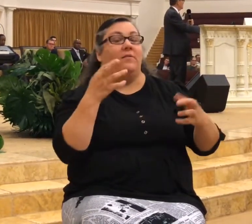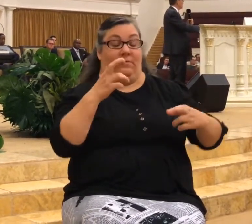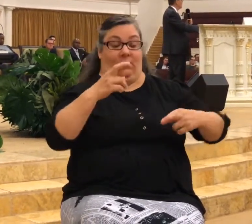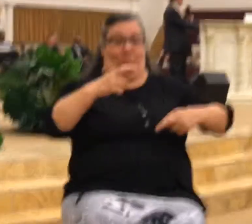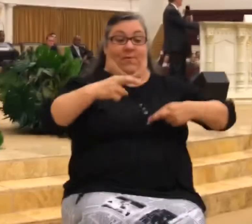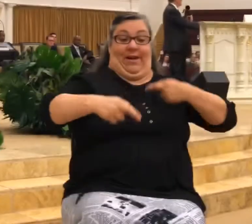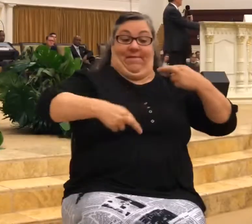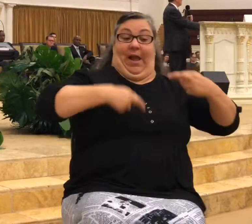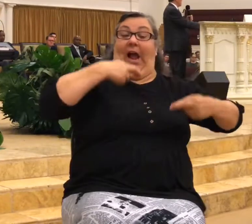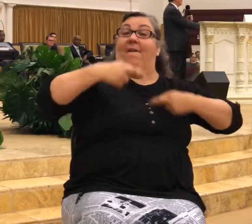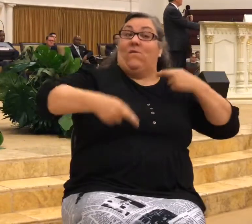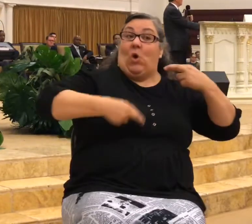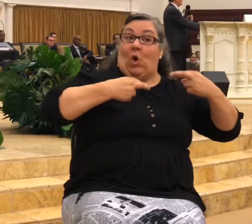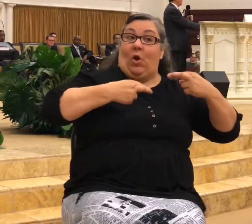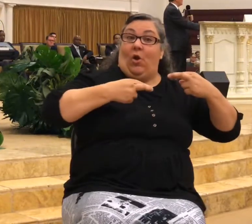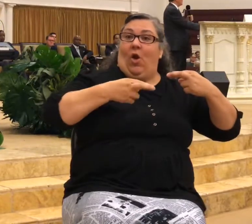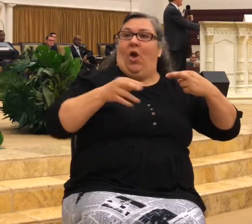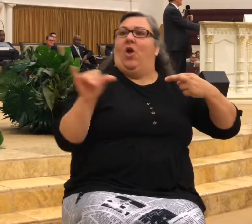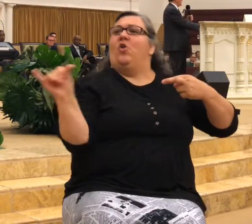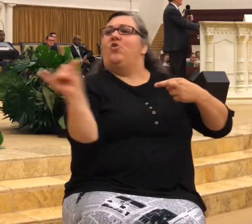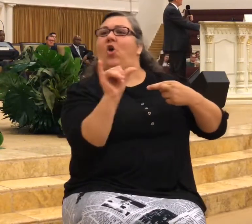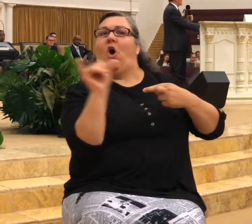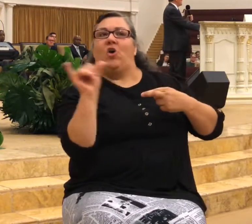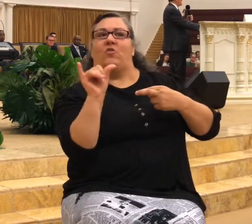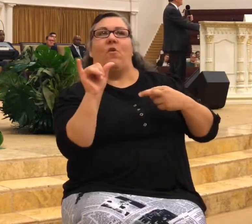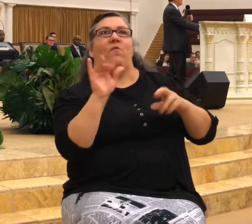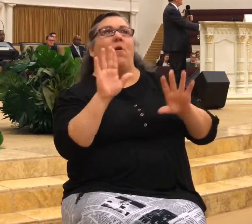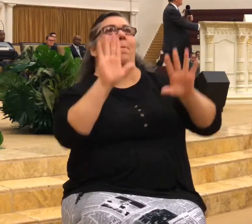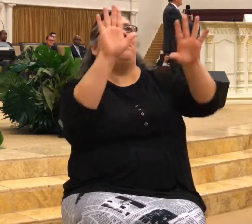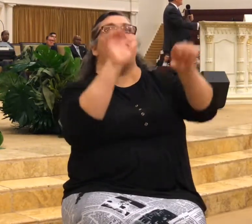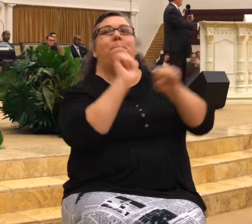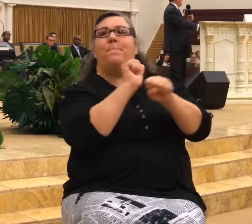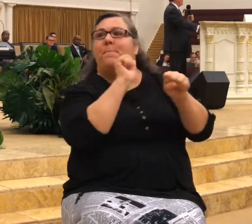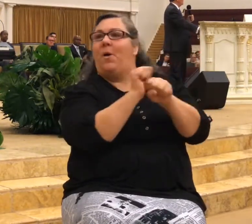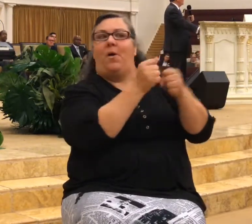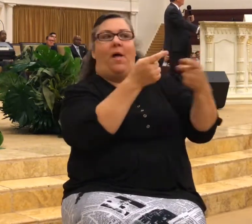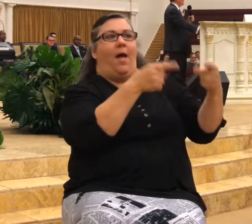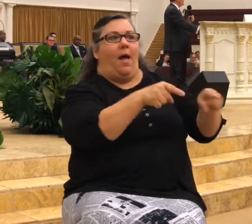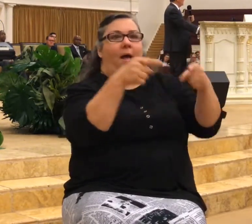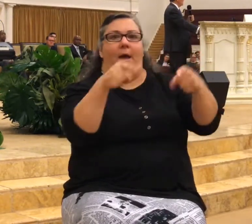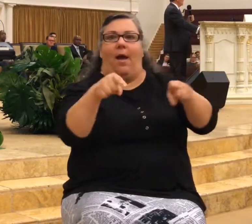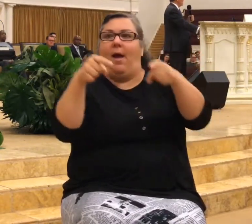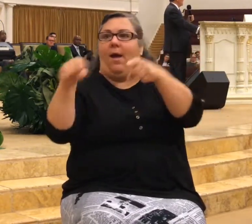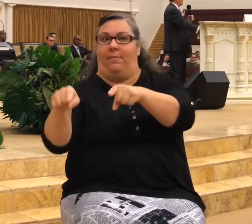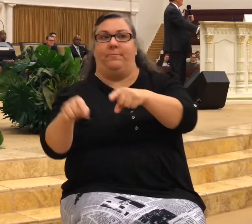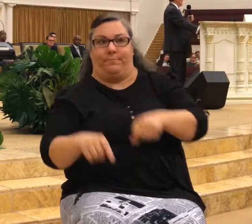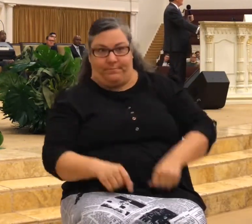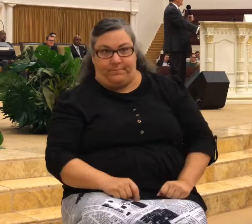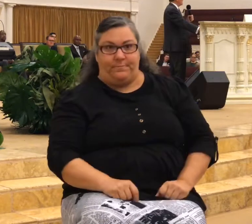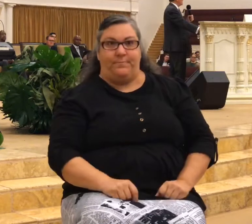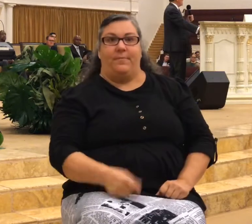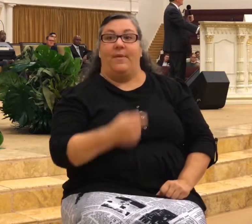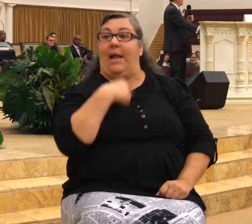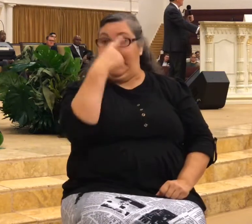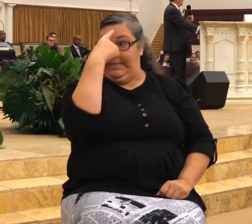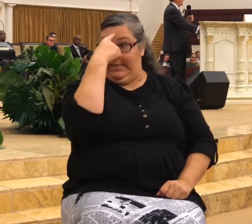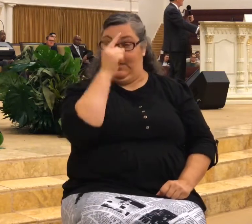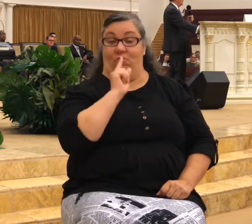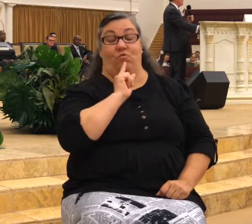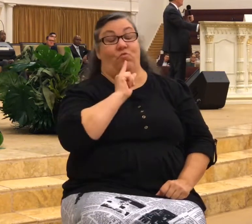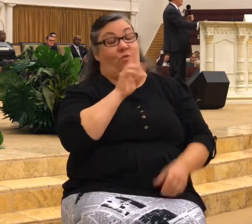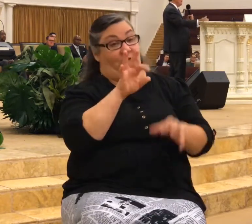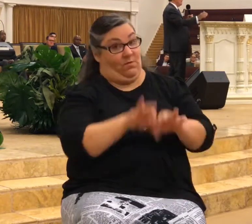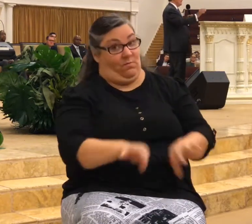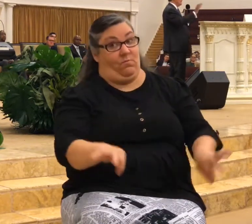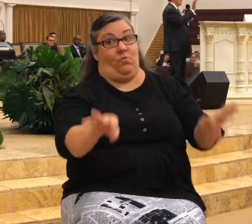revival and the opportunity for spectacular things to happen. And I think it's very